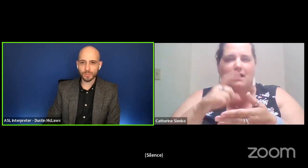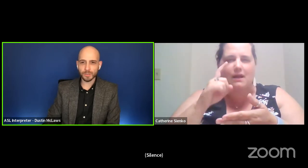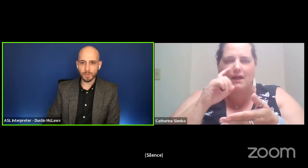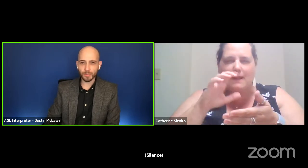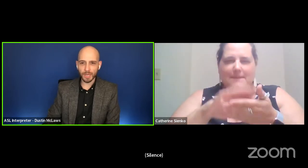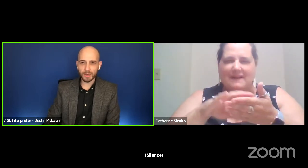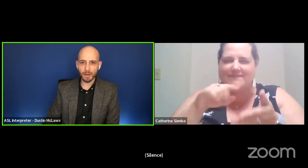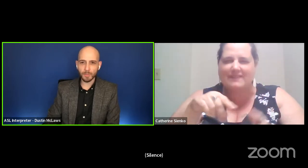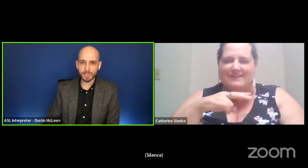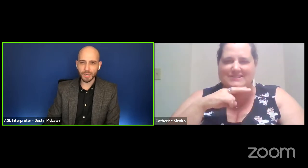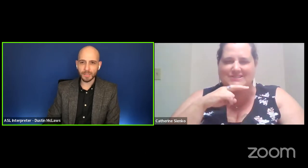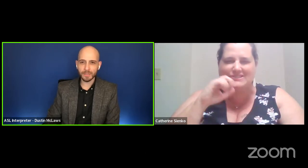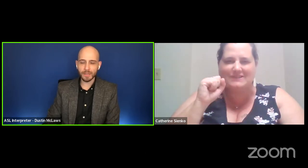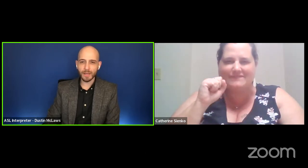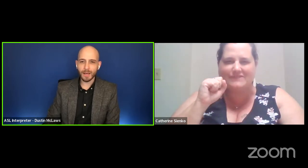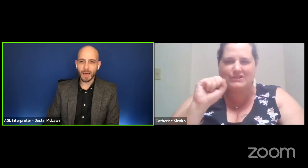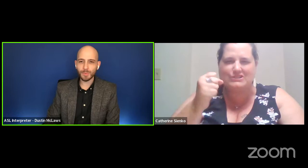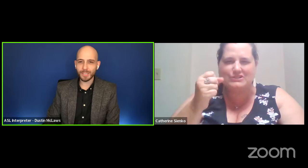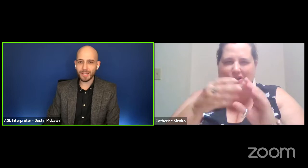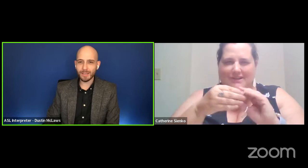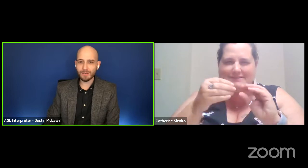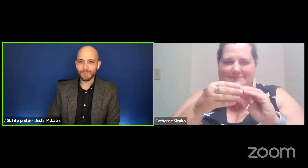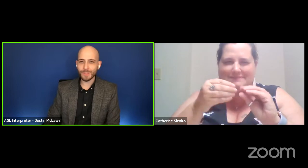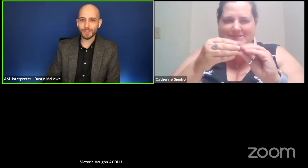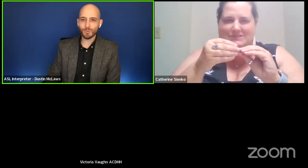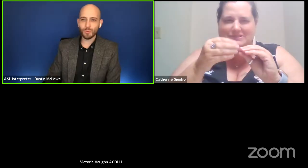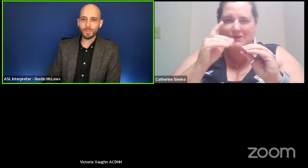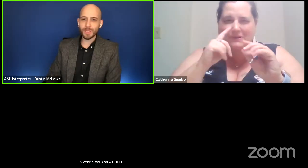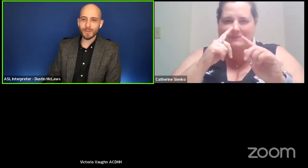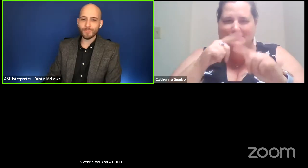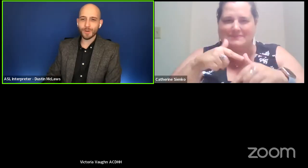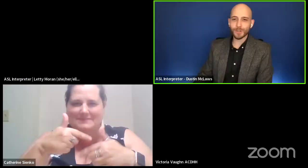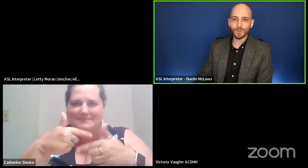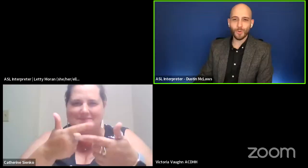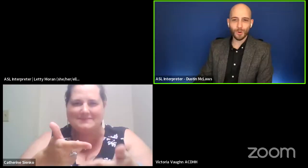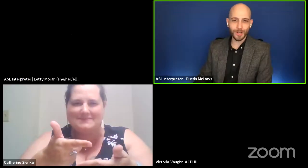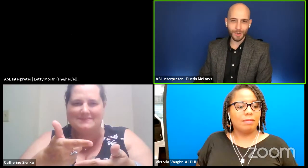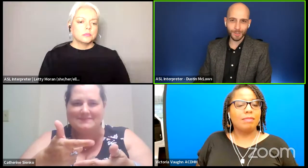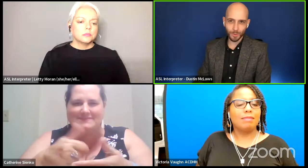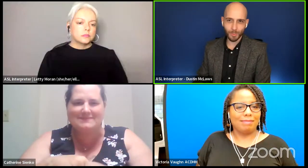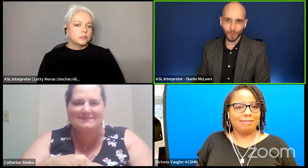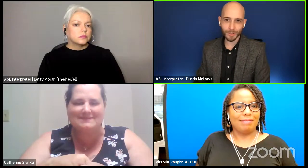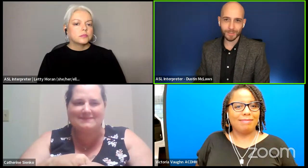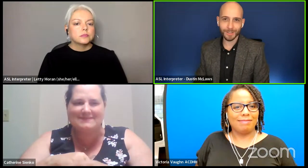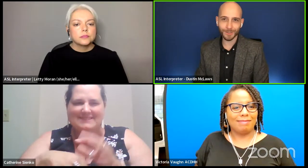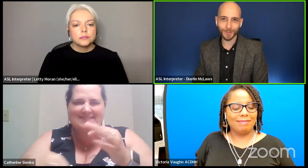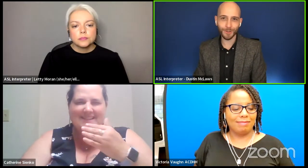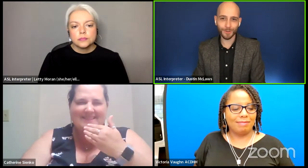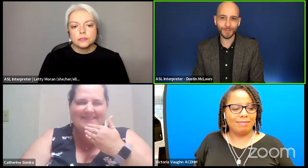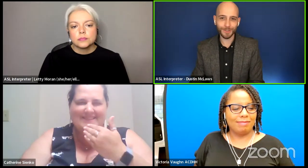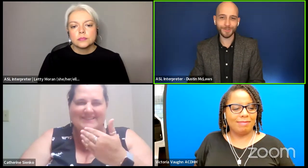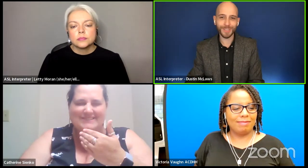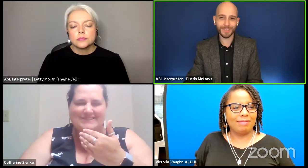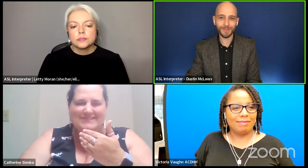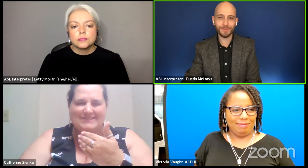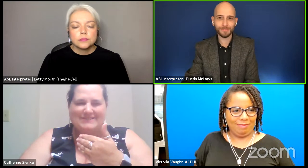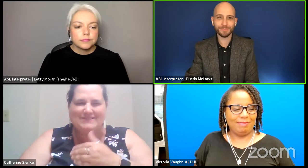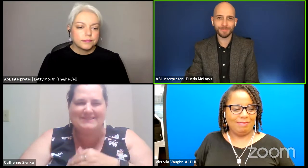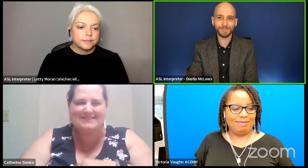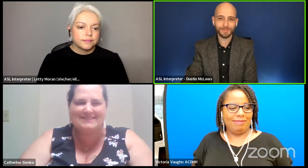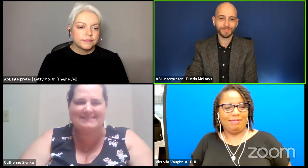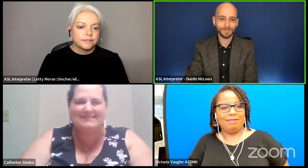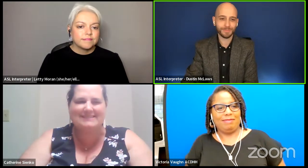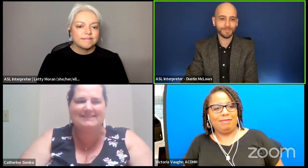Jennifer Morse complaint update. I believe this will be Victoria's report. I'll turn it over to you. Thank